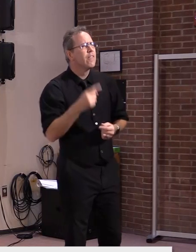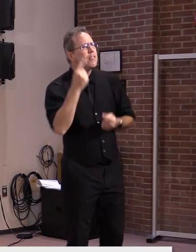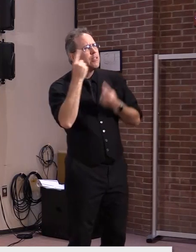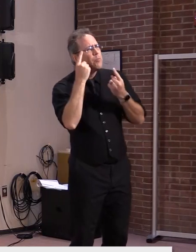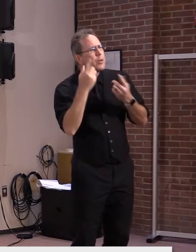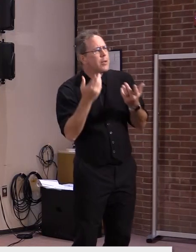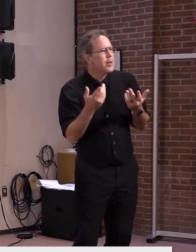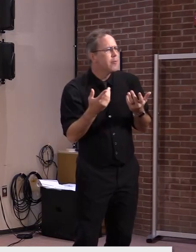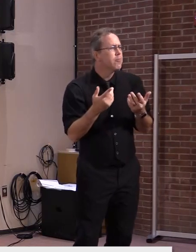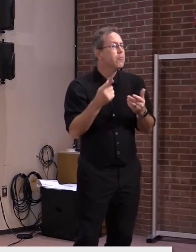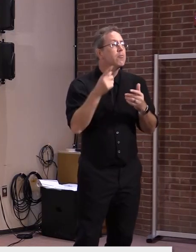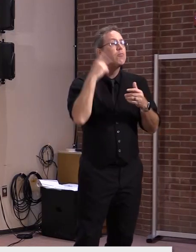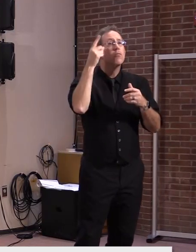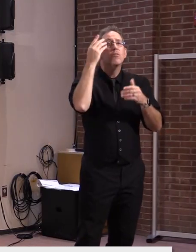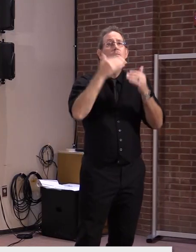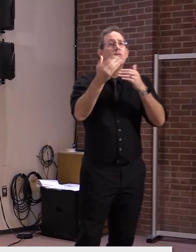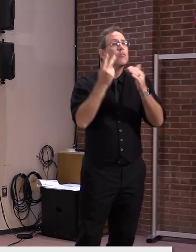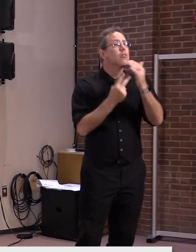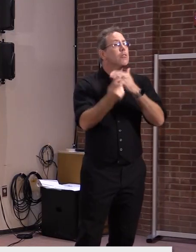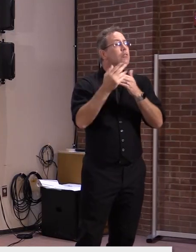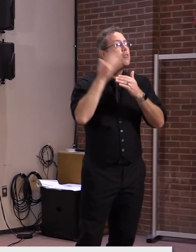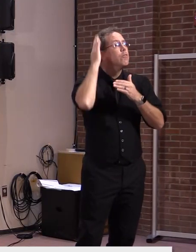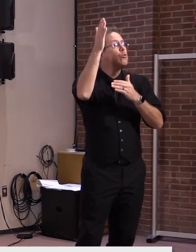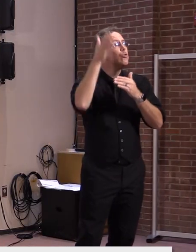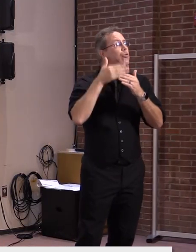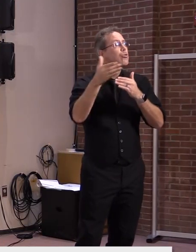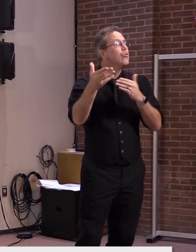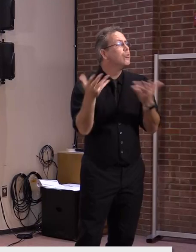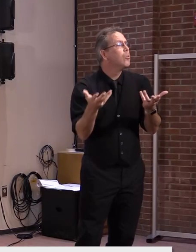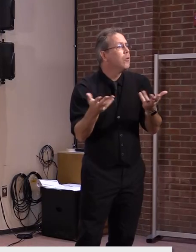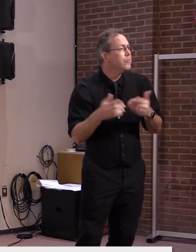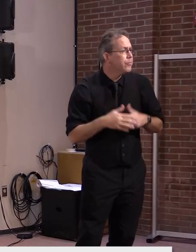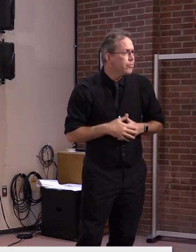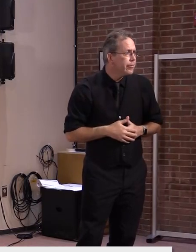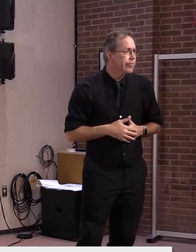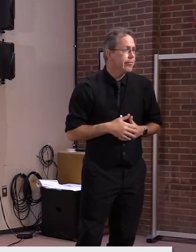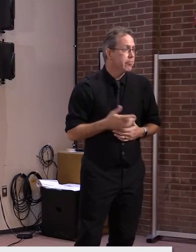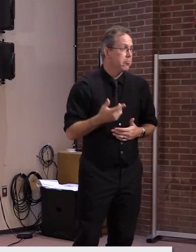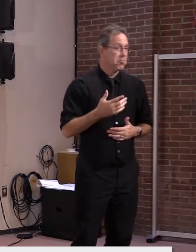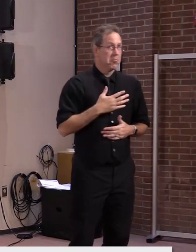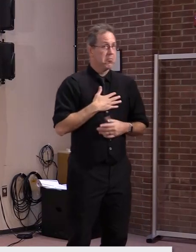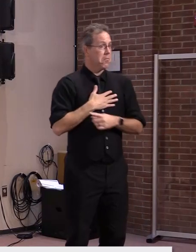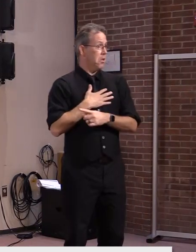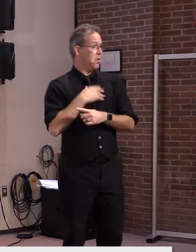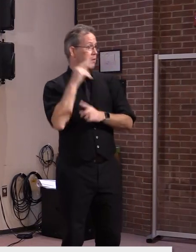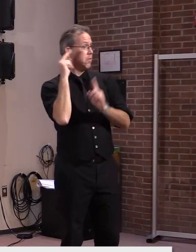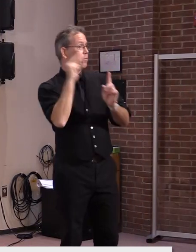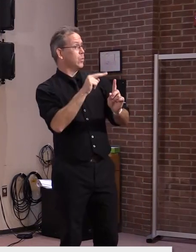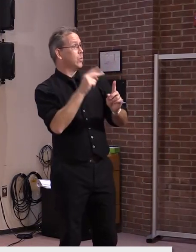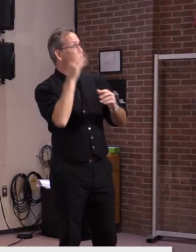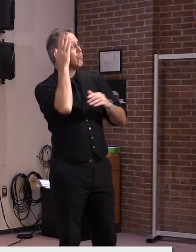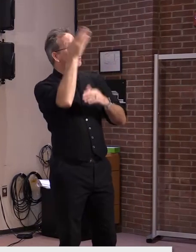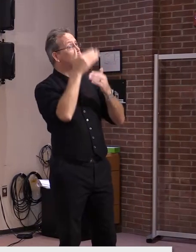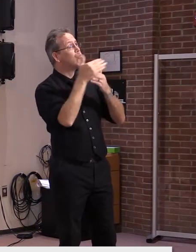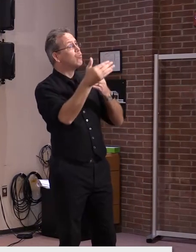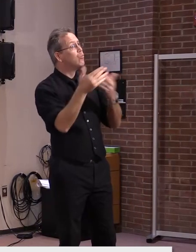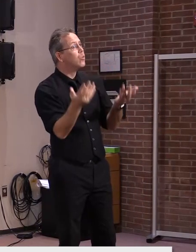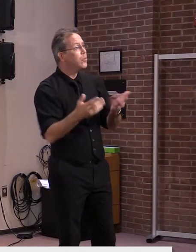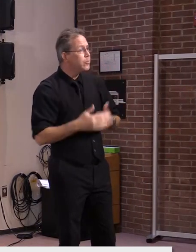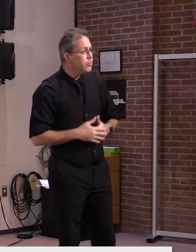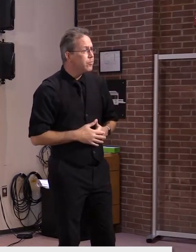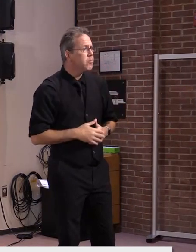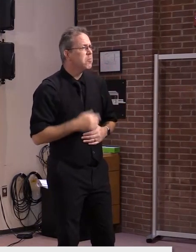I think one of the things that you sort of look at it from my perspective is at three different segments.